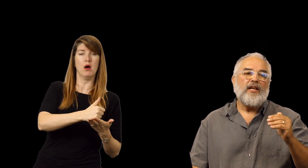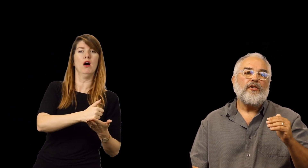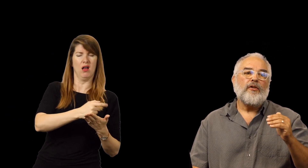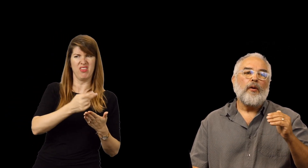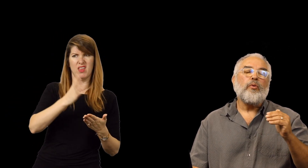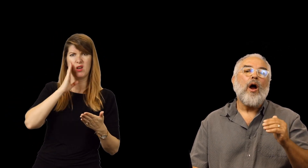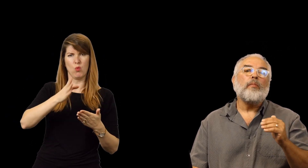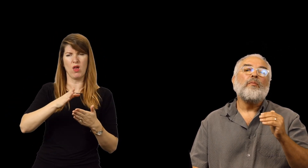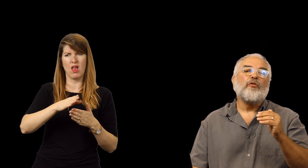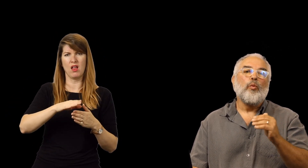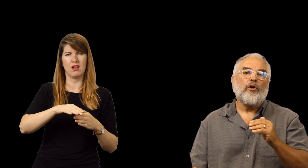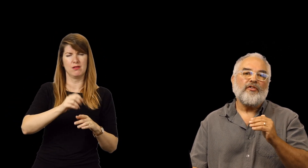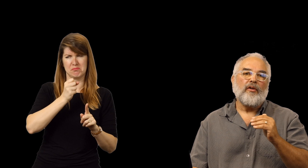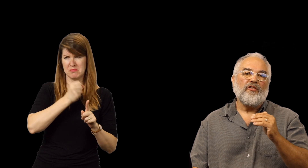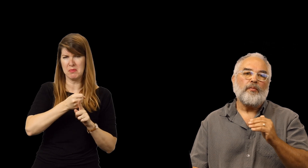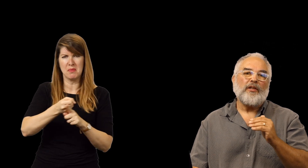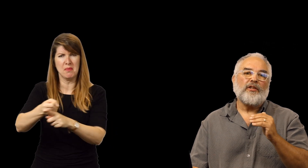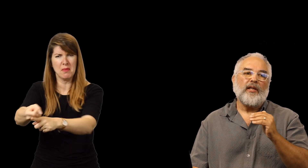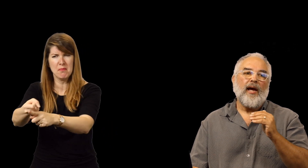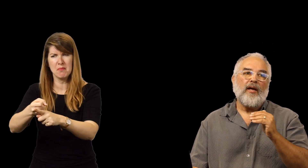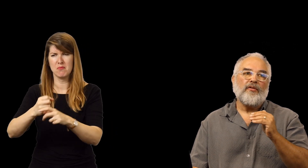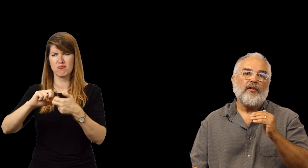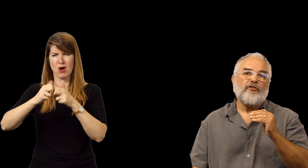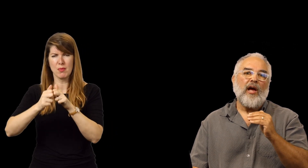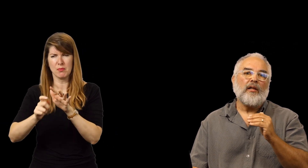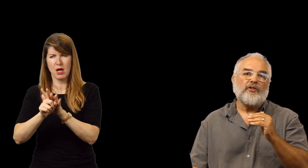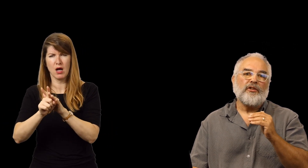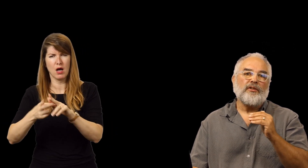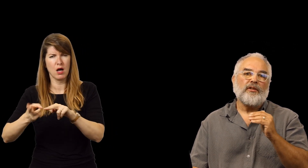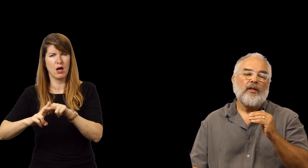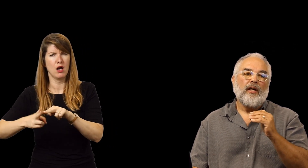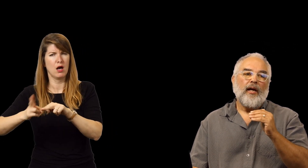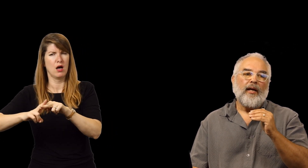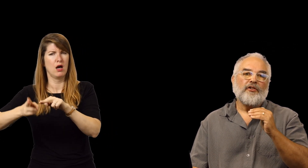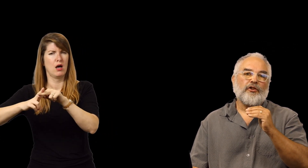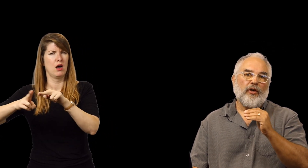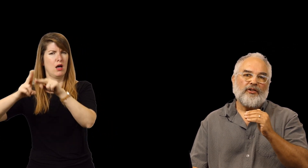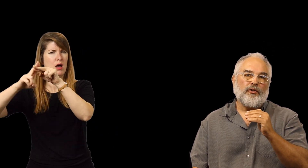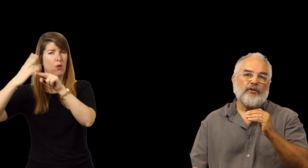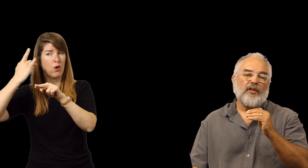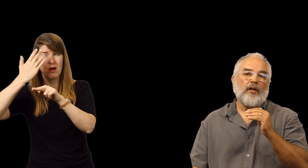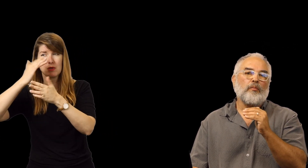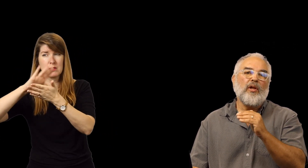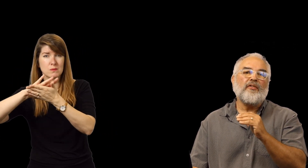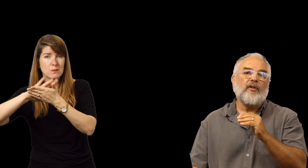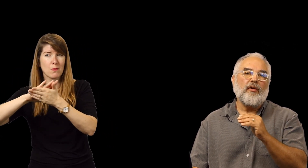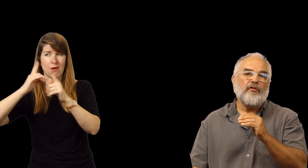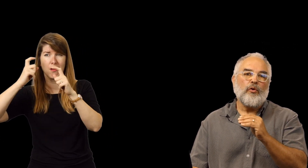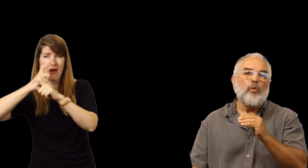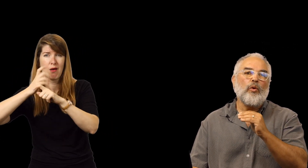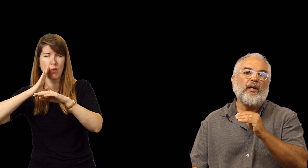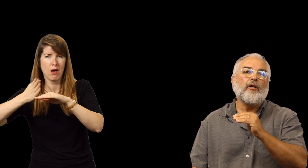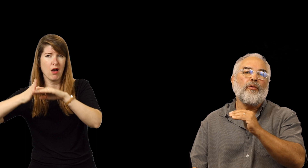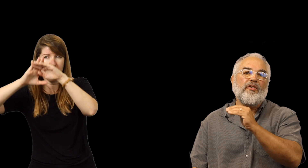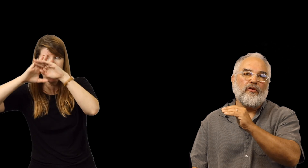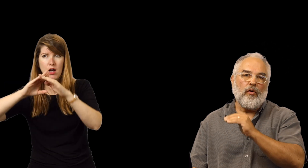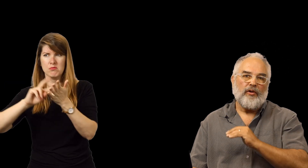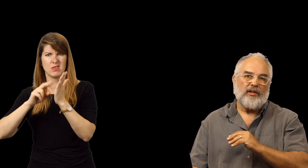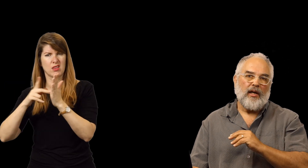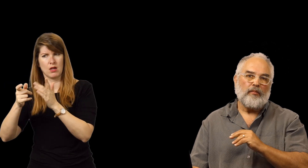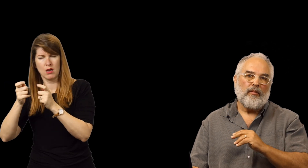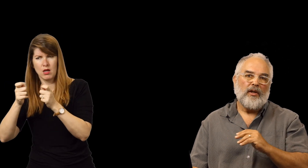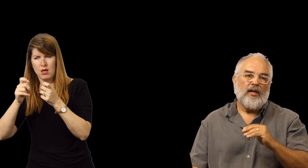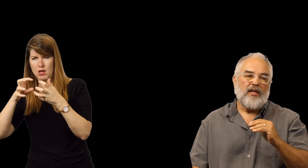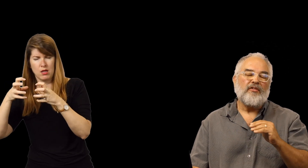then their problems worsen, especially as the challenges and stressors and complexity of school increases